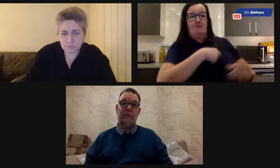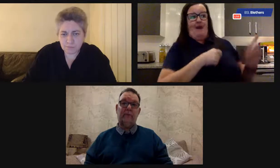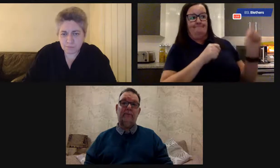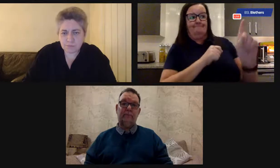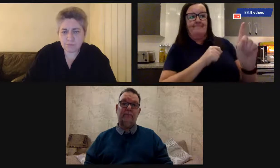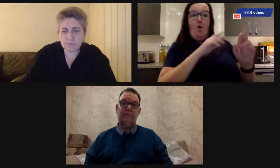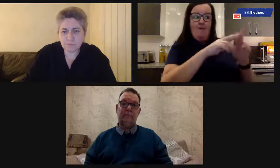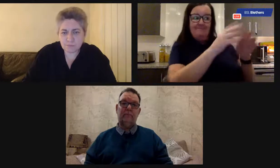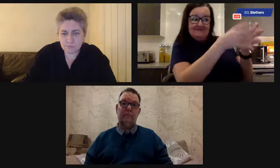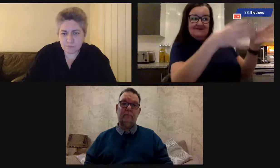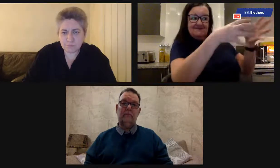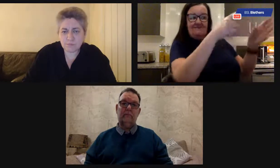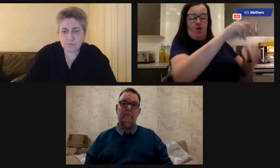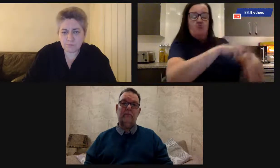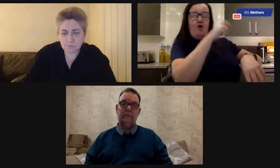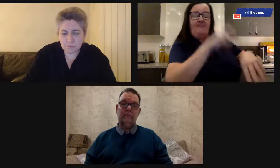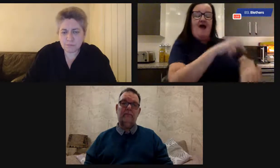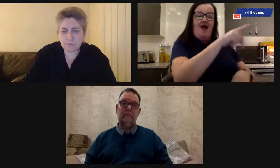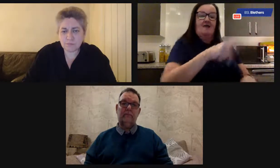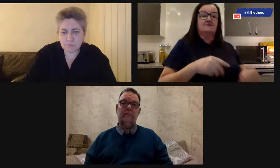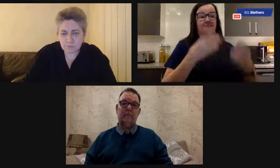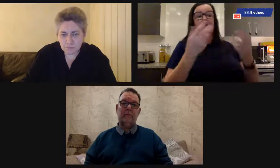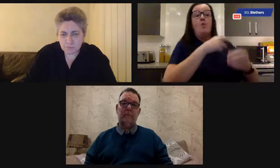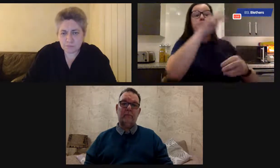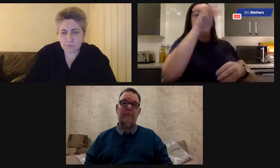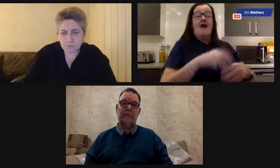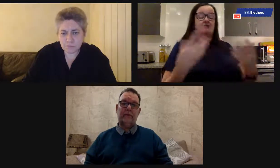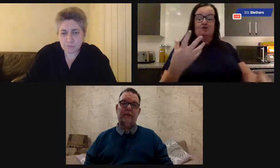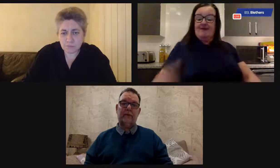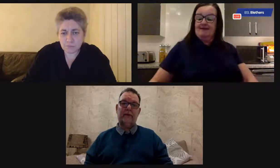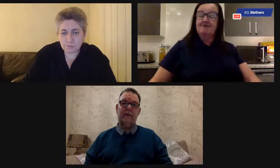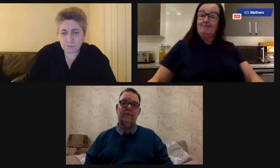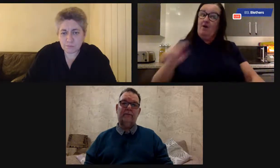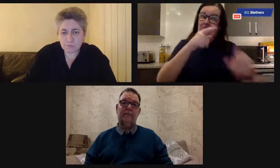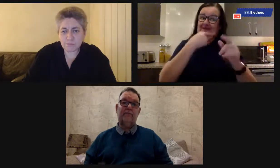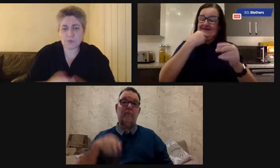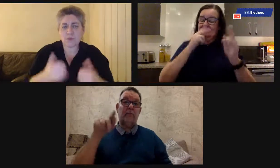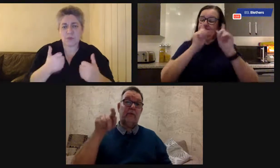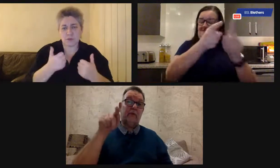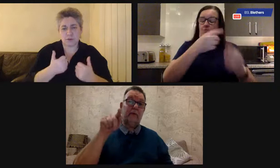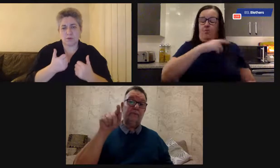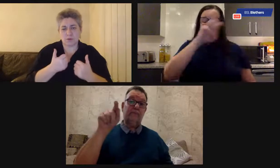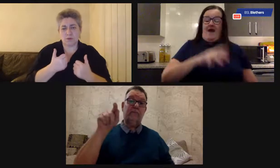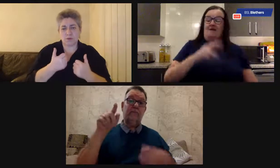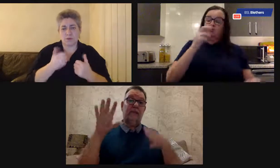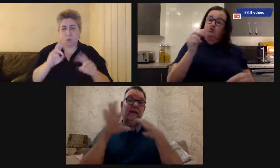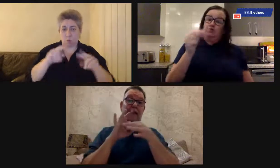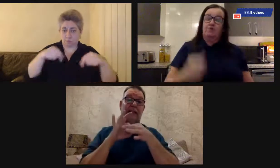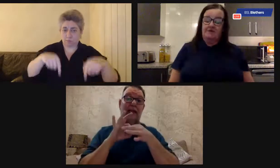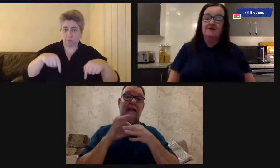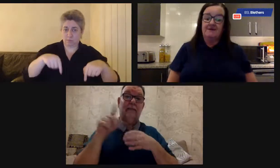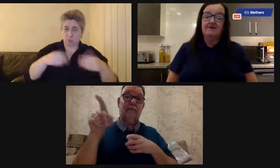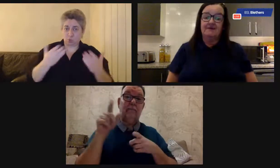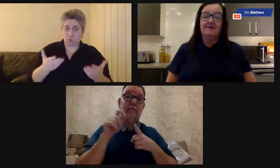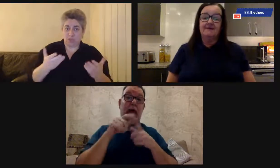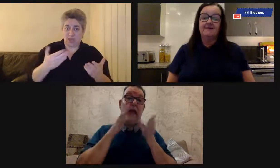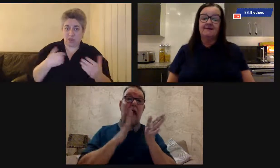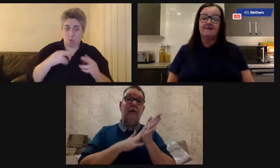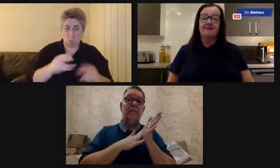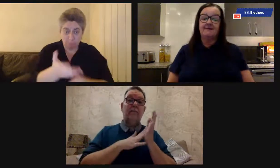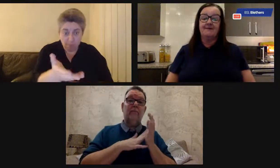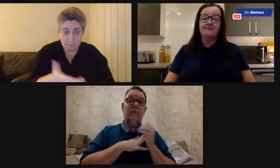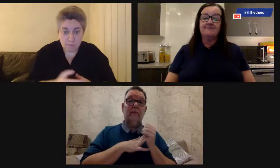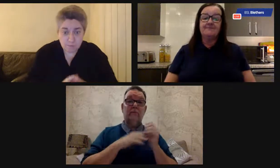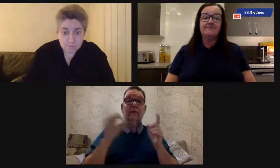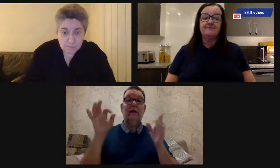committee member, getting all the information, hopefully that'll break through. It's the same as in Northern Ireland. As I say, we're still waiting for someone in Wales